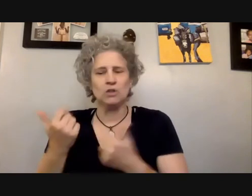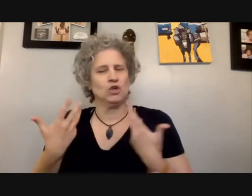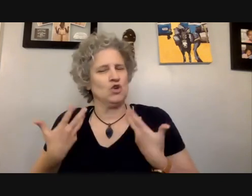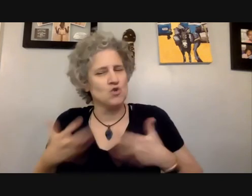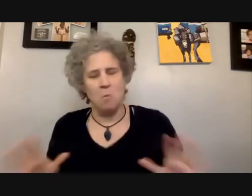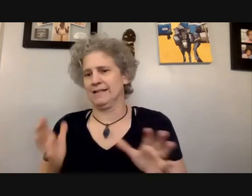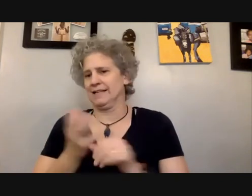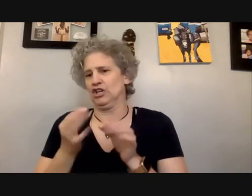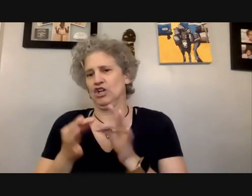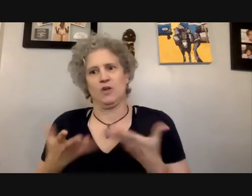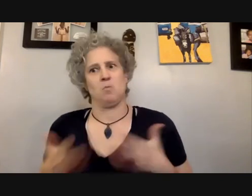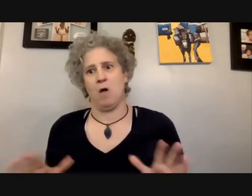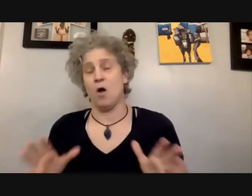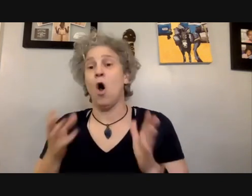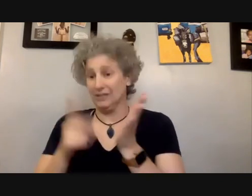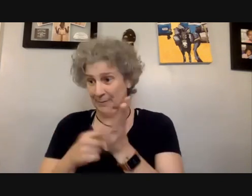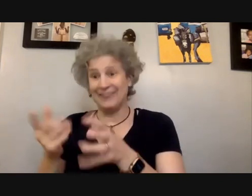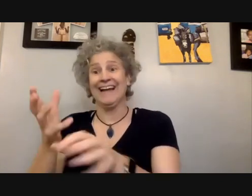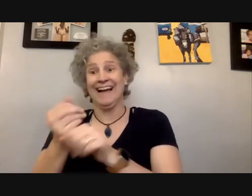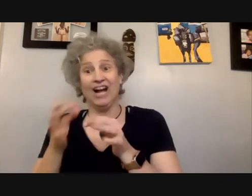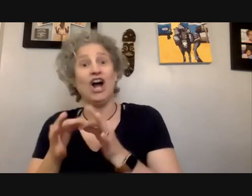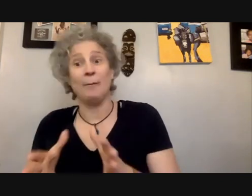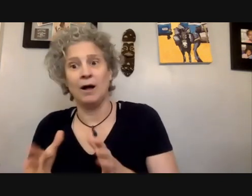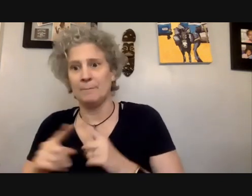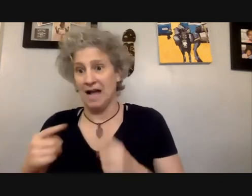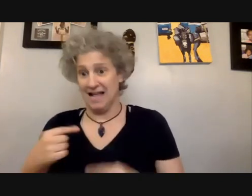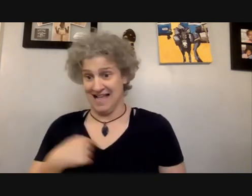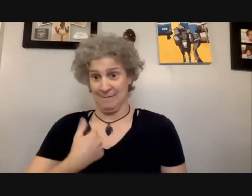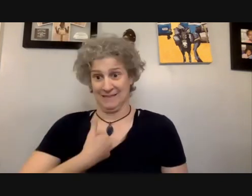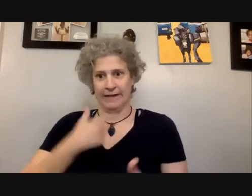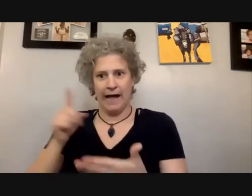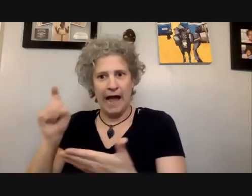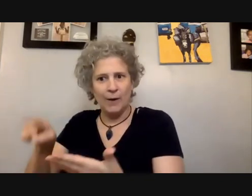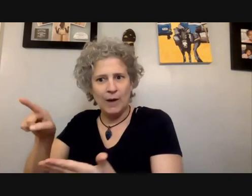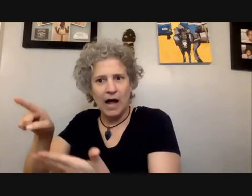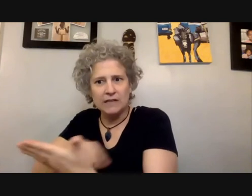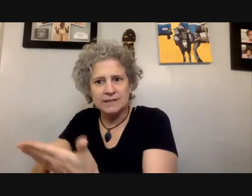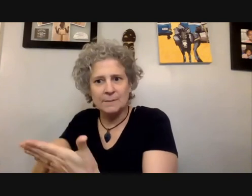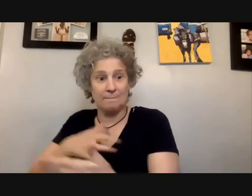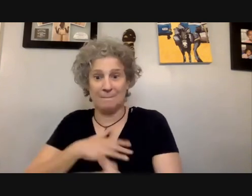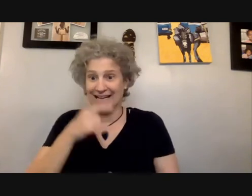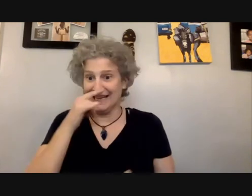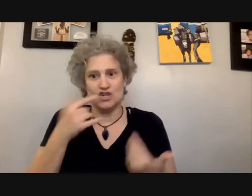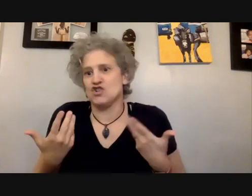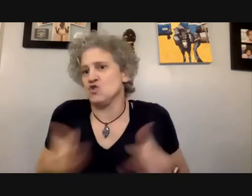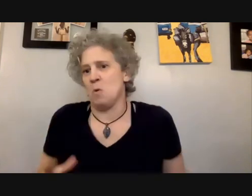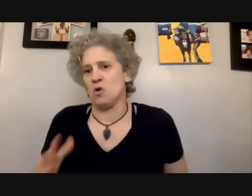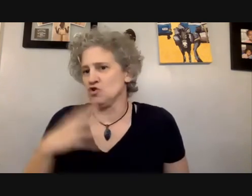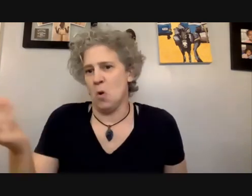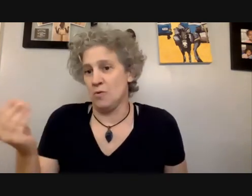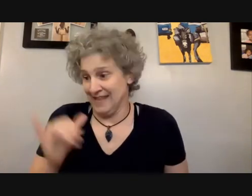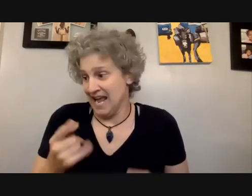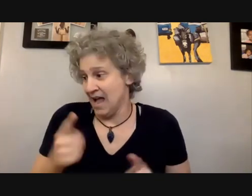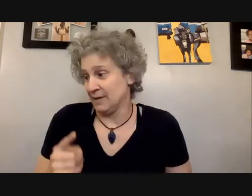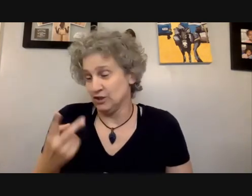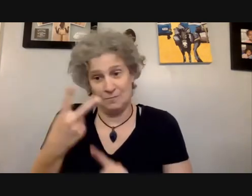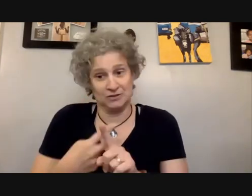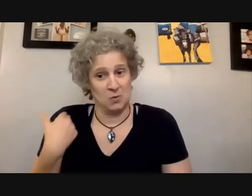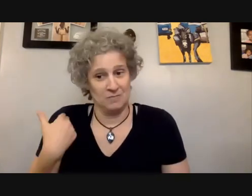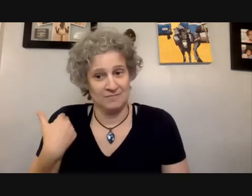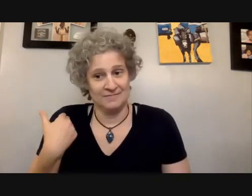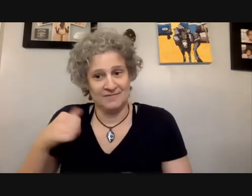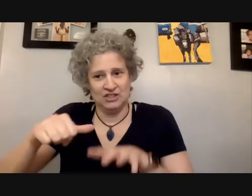federal entities and one covers both federal and private entities. You see a lot of times with private entities, there's an issue where they don't